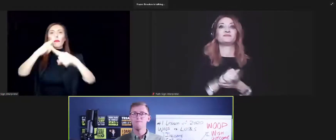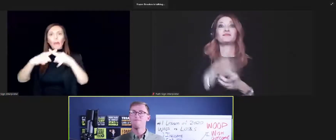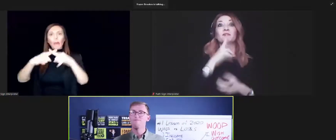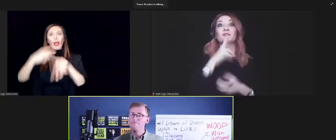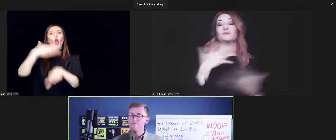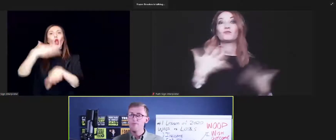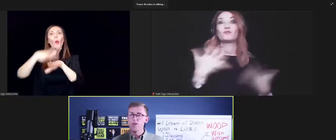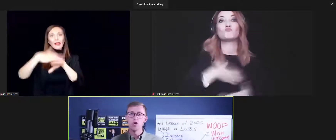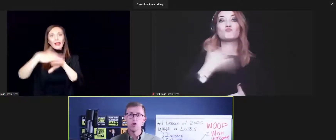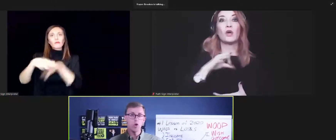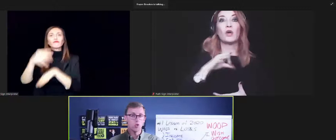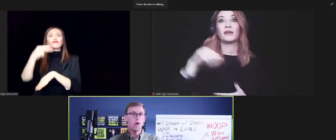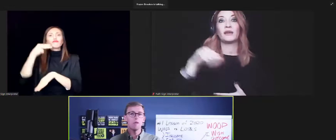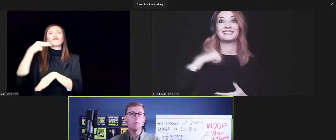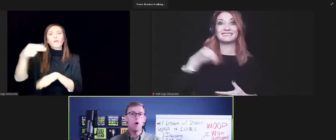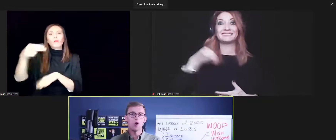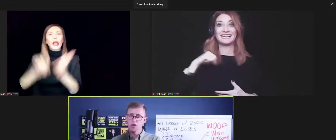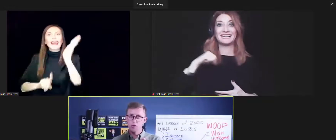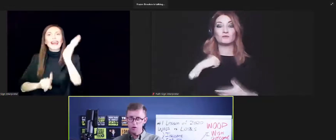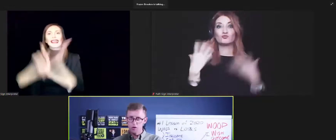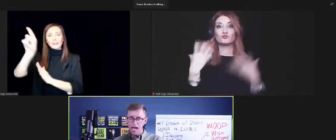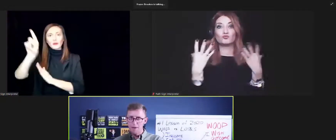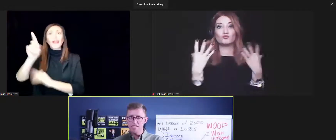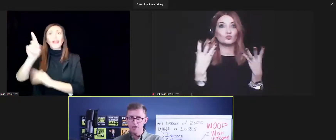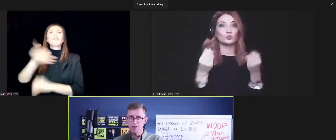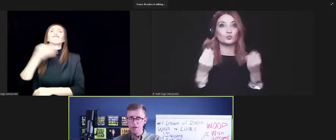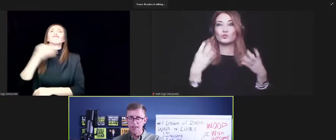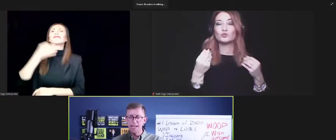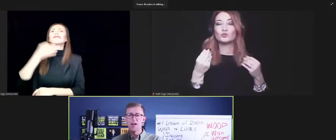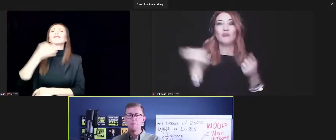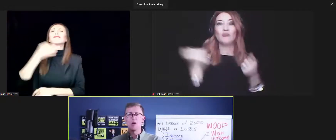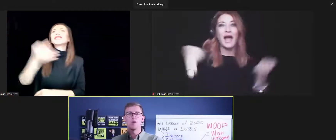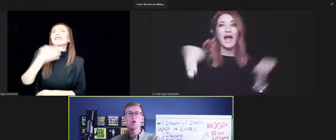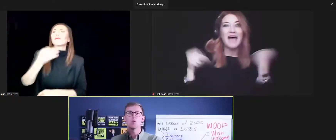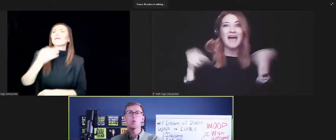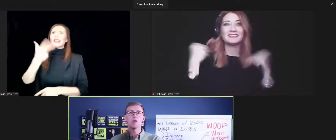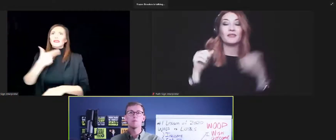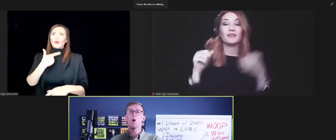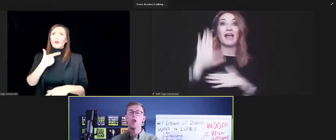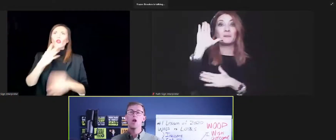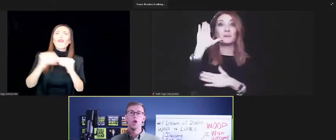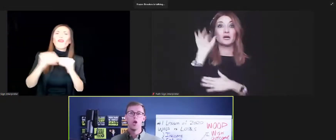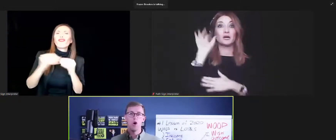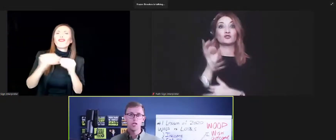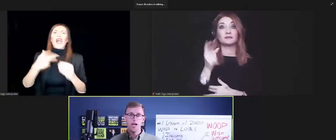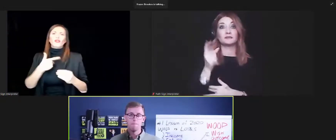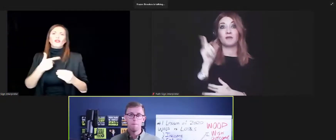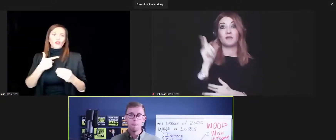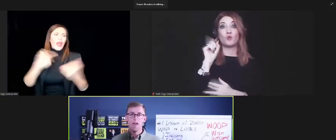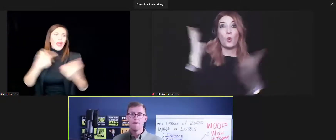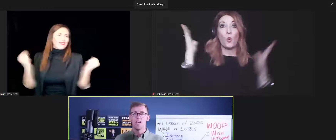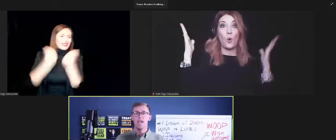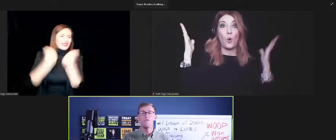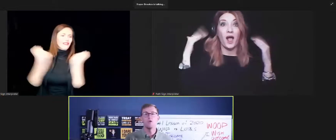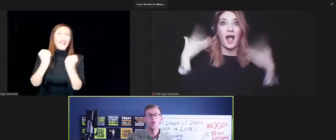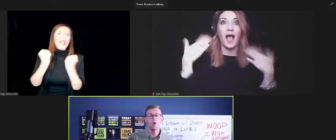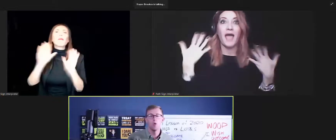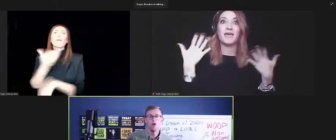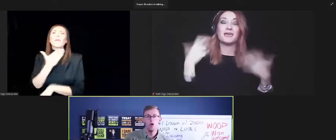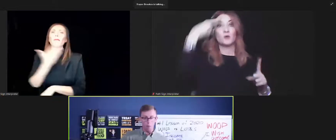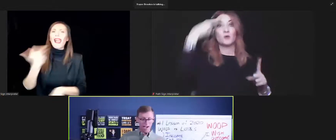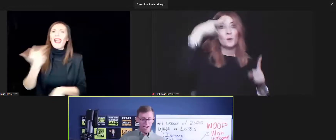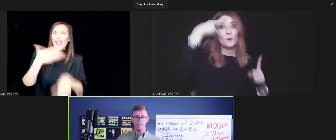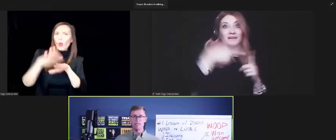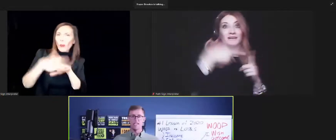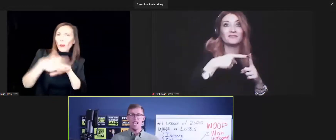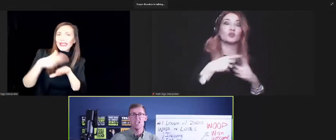skills, your results will be small. You'll get better than nothing, but your results will be small long term. If you do